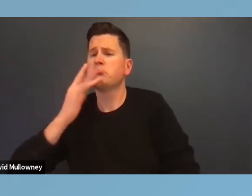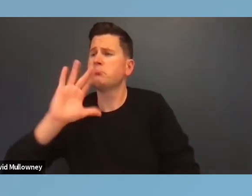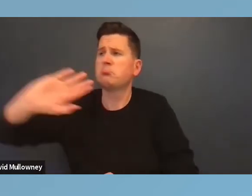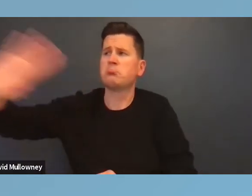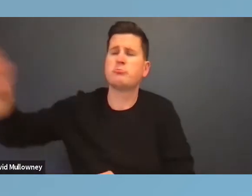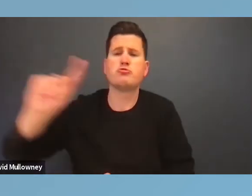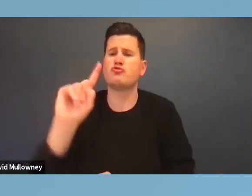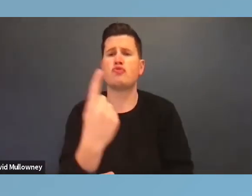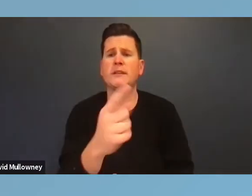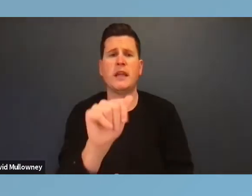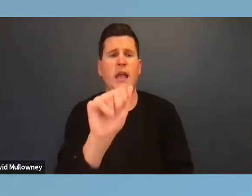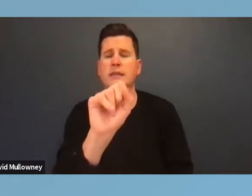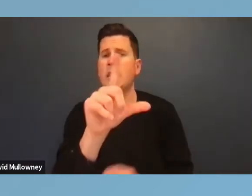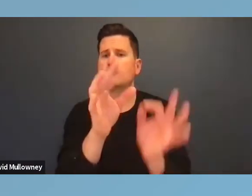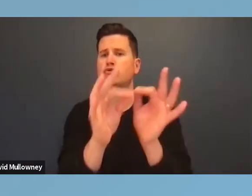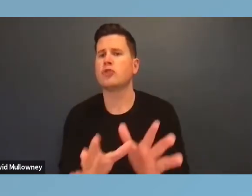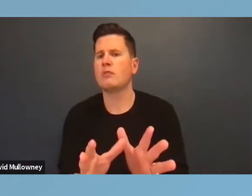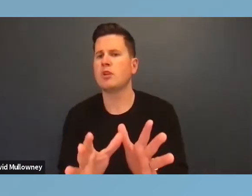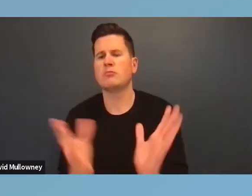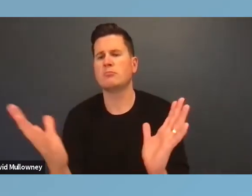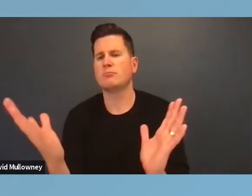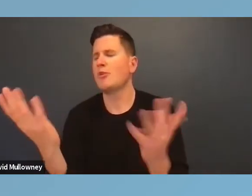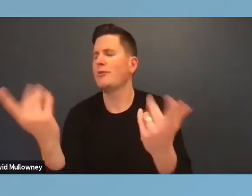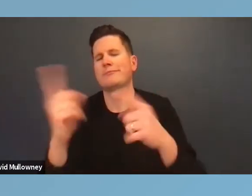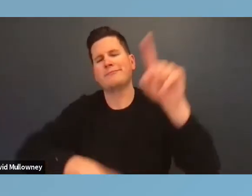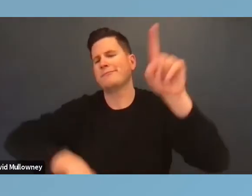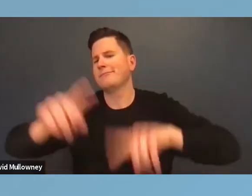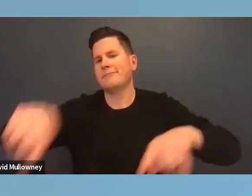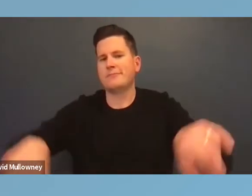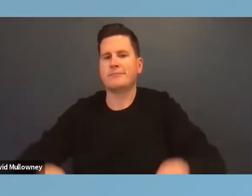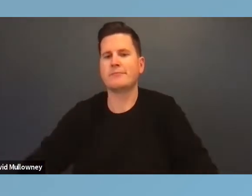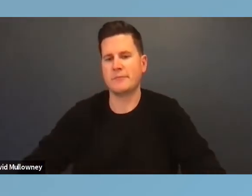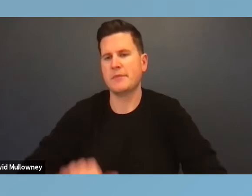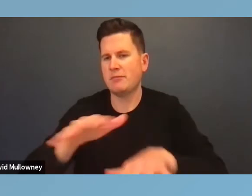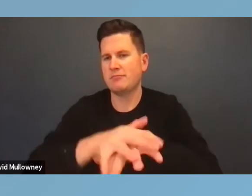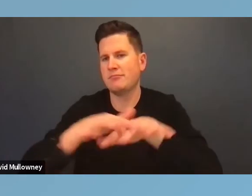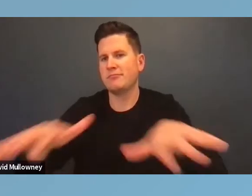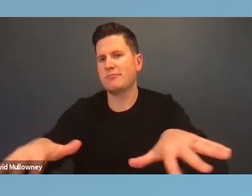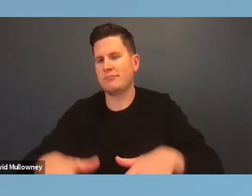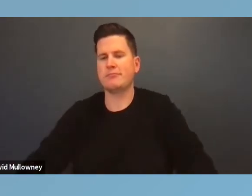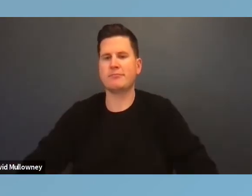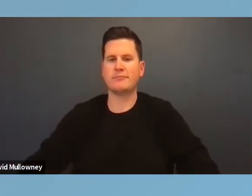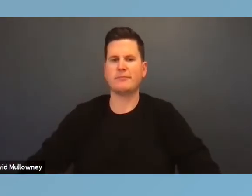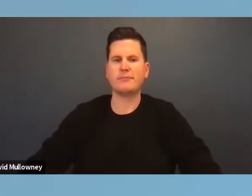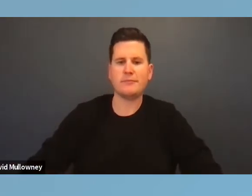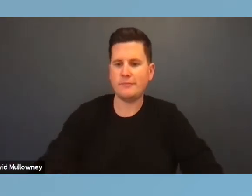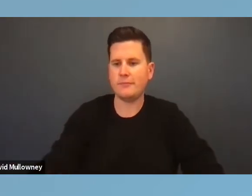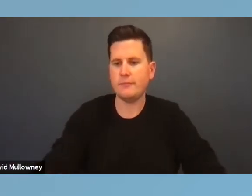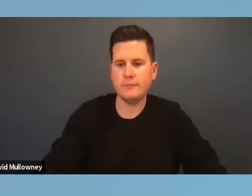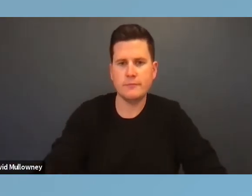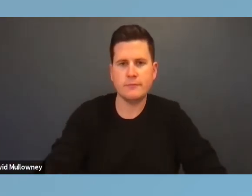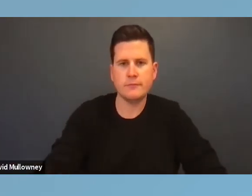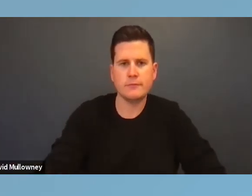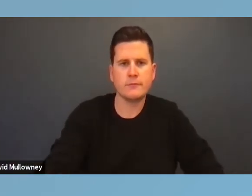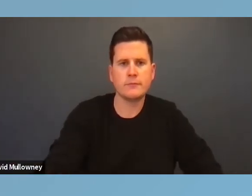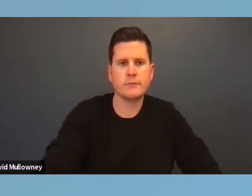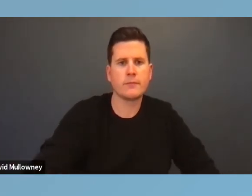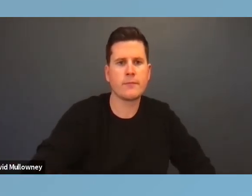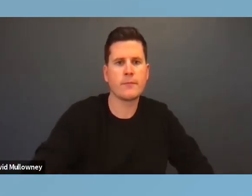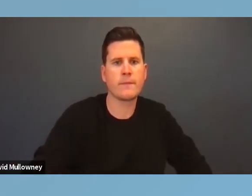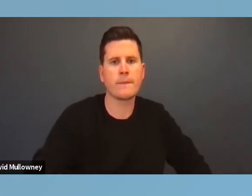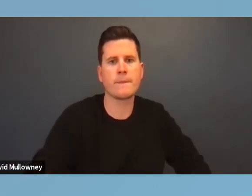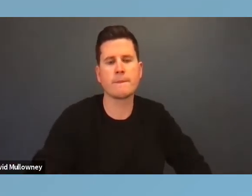deaf people prefer a CDI. Some people just need an ASL interpreter, but it varies. So that's the explanation of the difference.